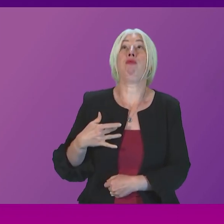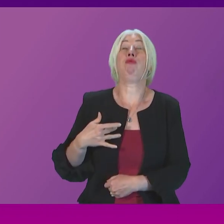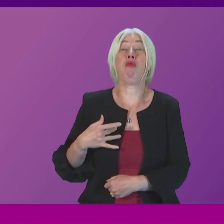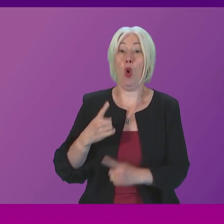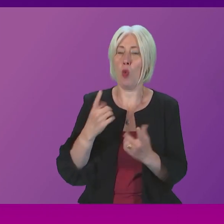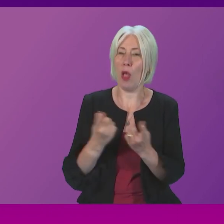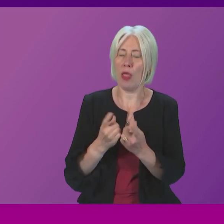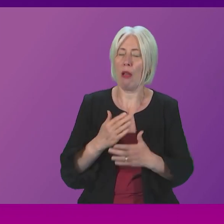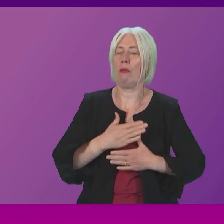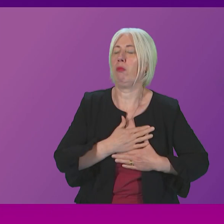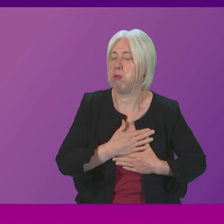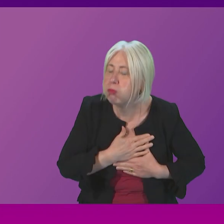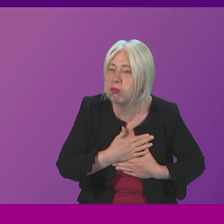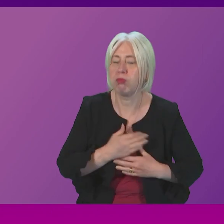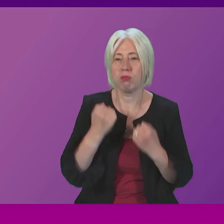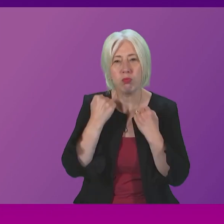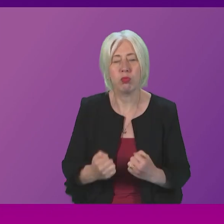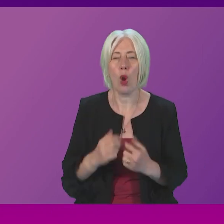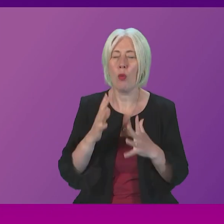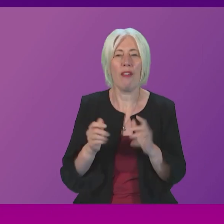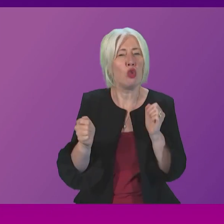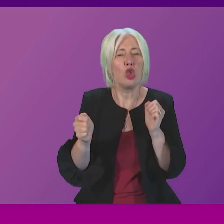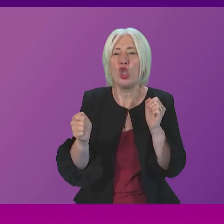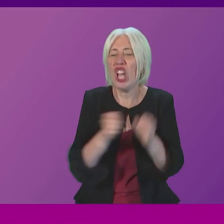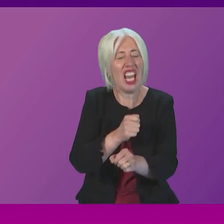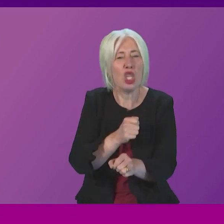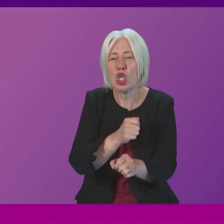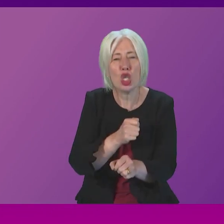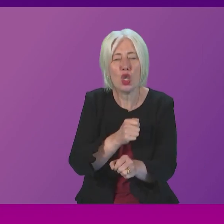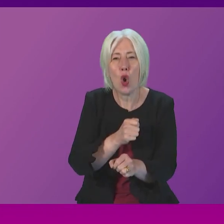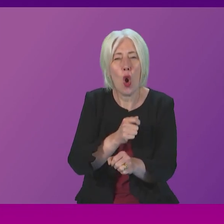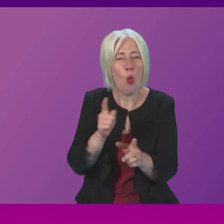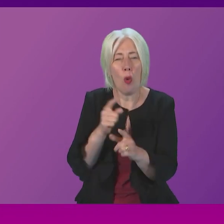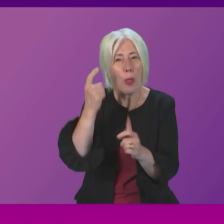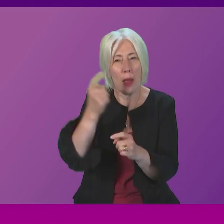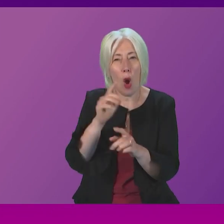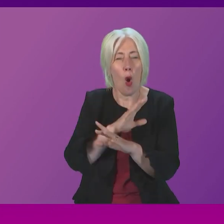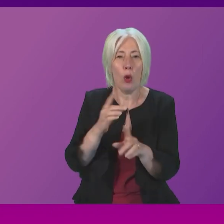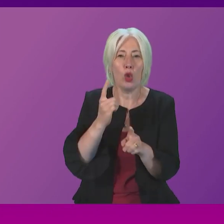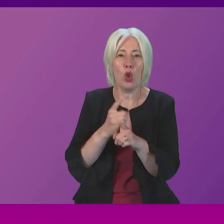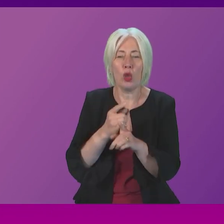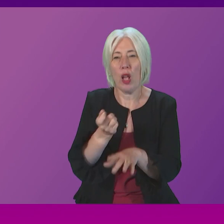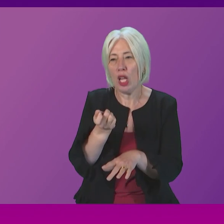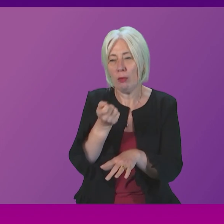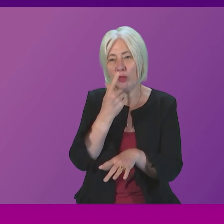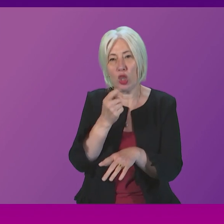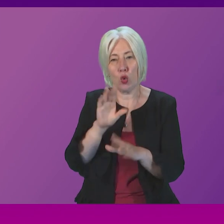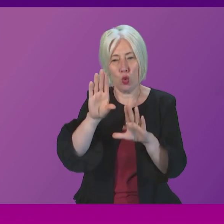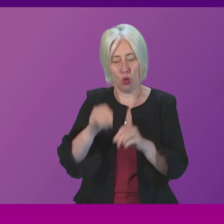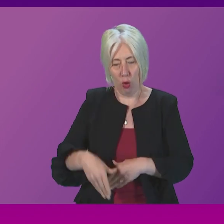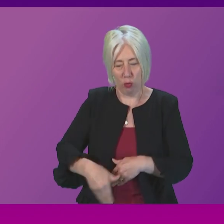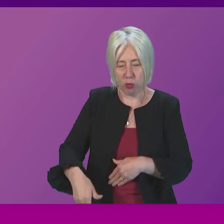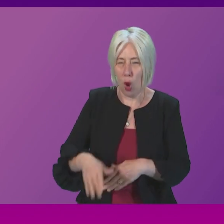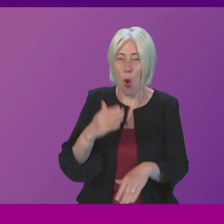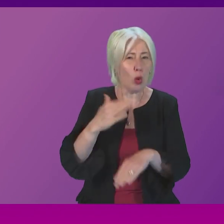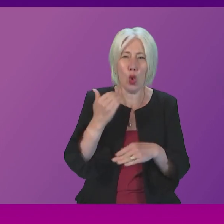feel passionate about is we need to shift the dial, that we don't talk about contraception, we don't talk about